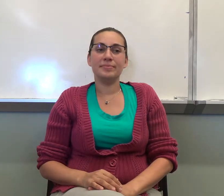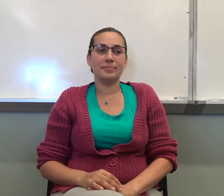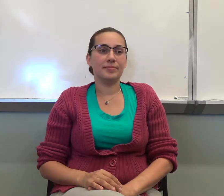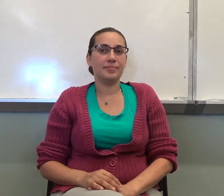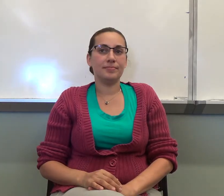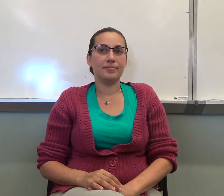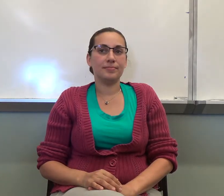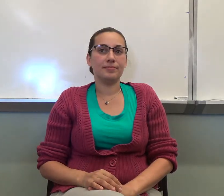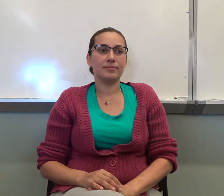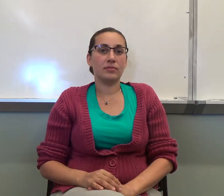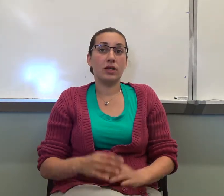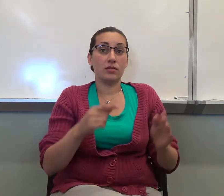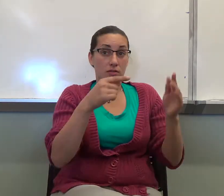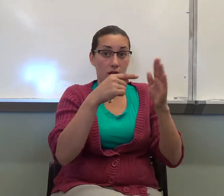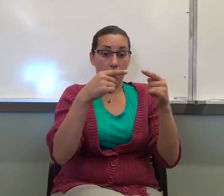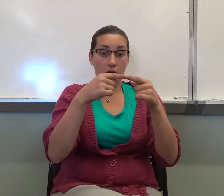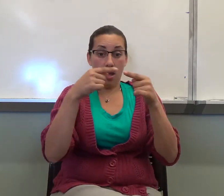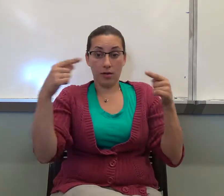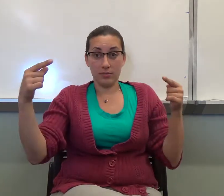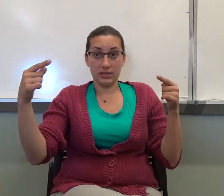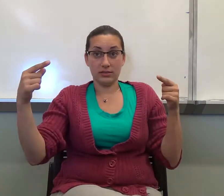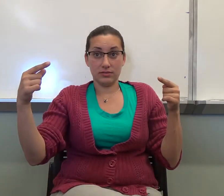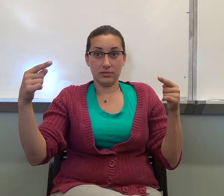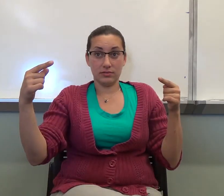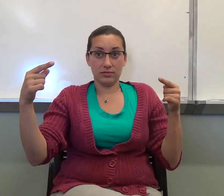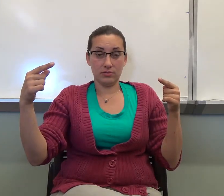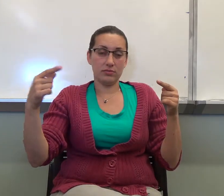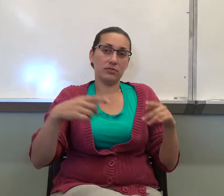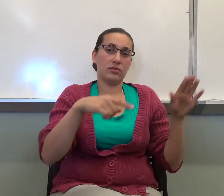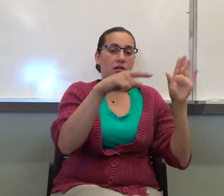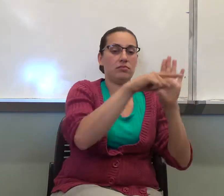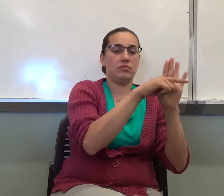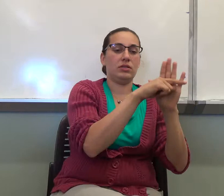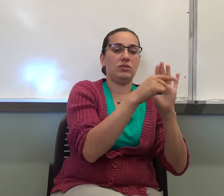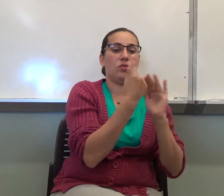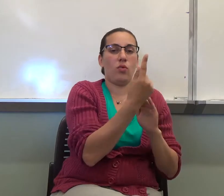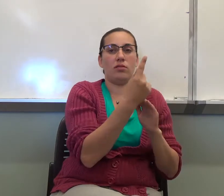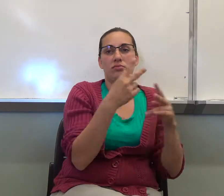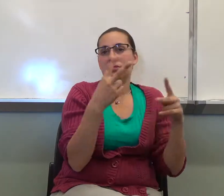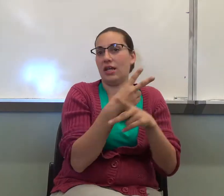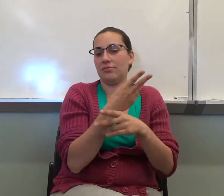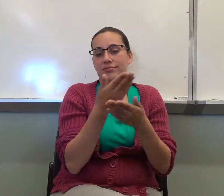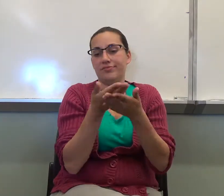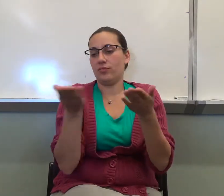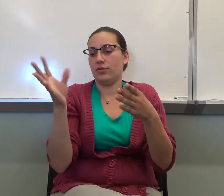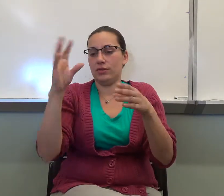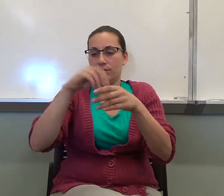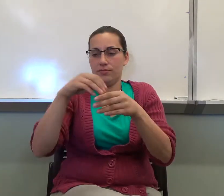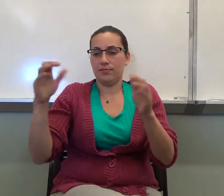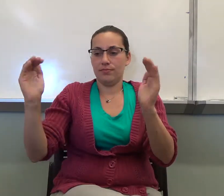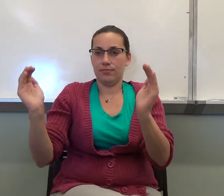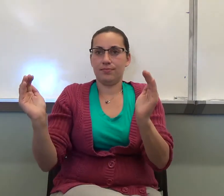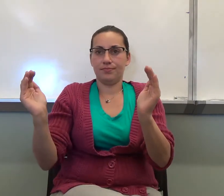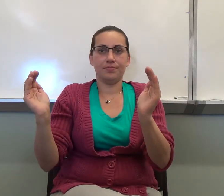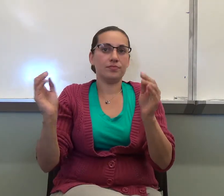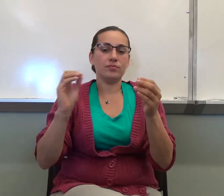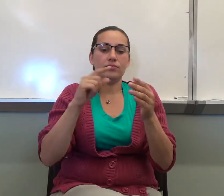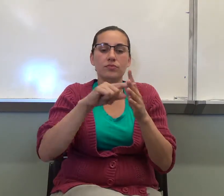Okay, now the opposite of anything is minus one times it, huh? We start out, number line, zero,